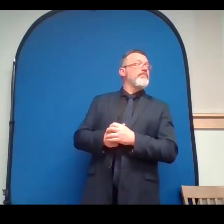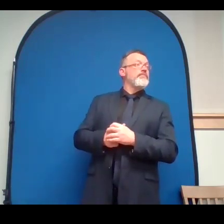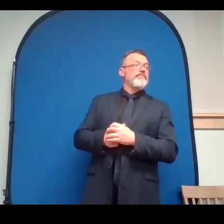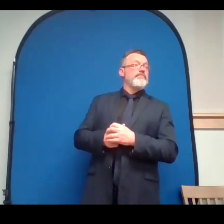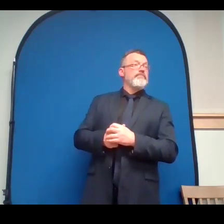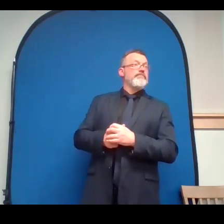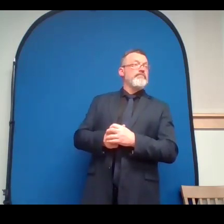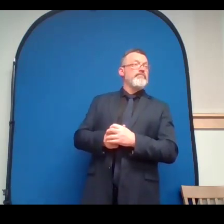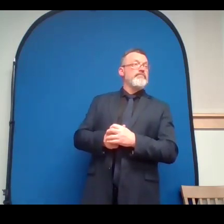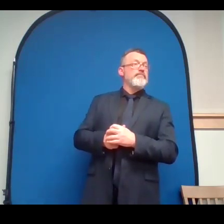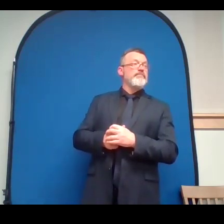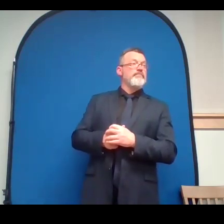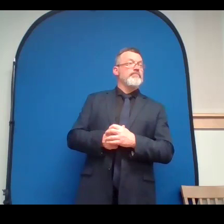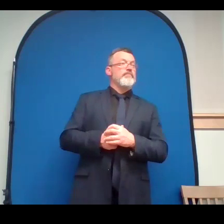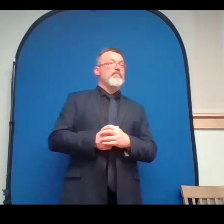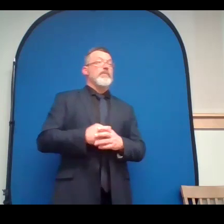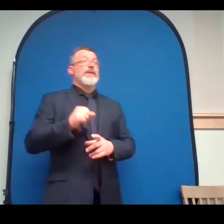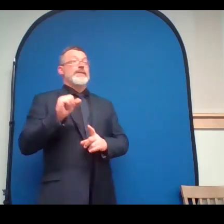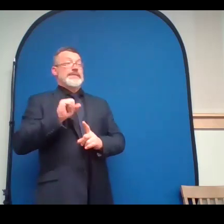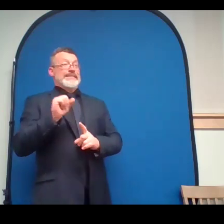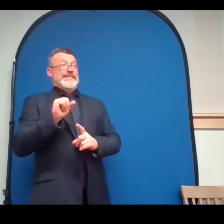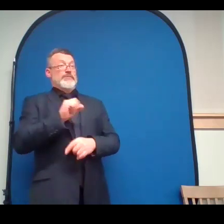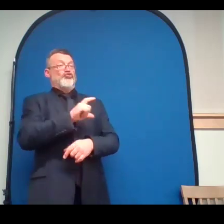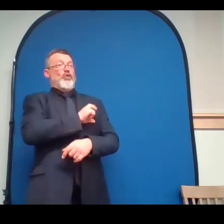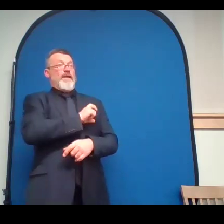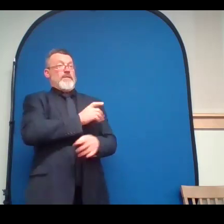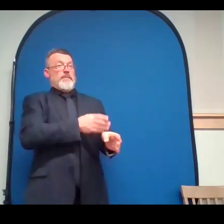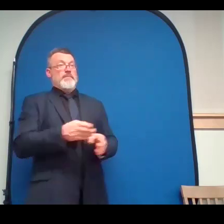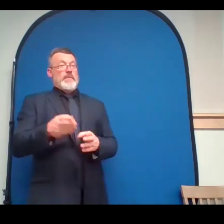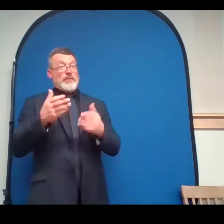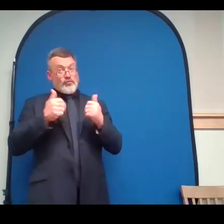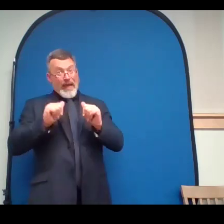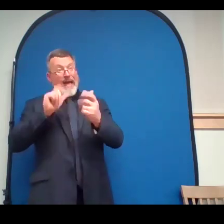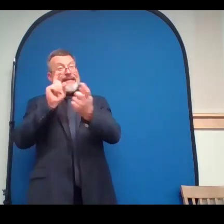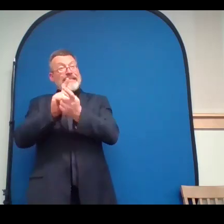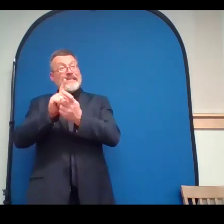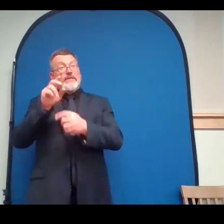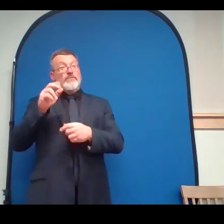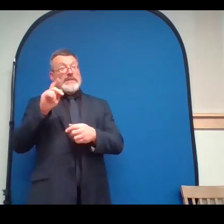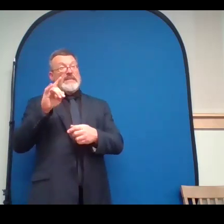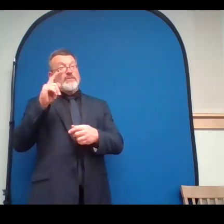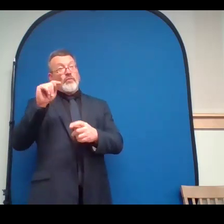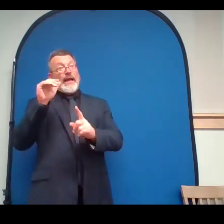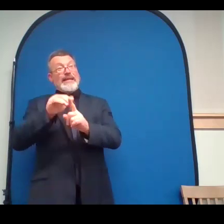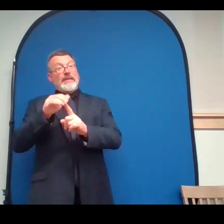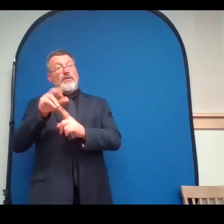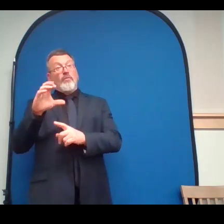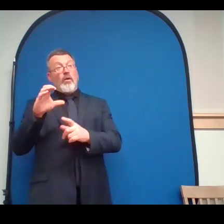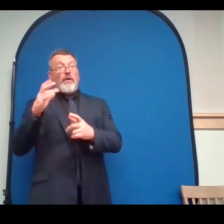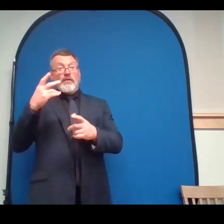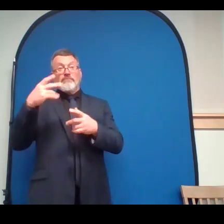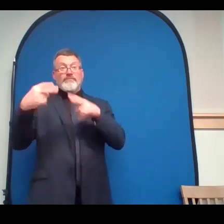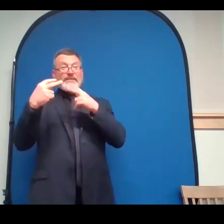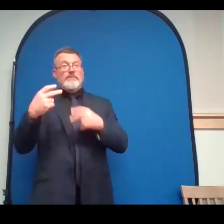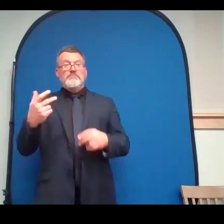they were going to try again. They were going to keep trying to have that face to face, right? We talked to. I can't recall if